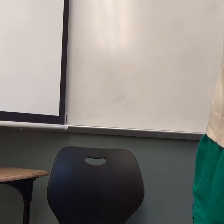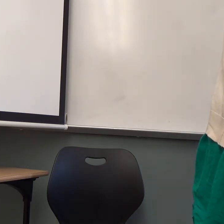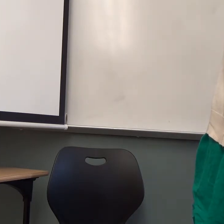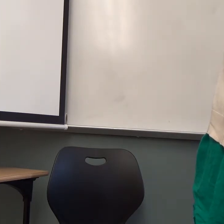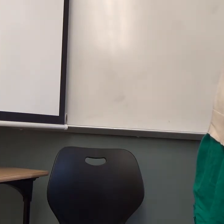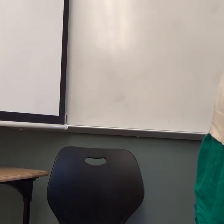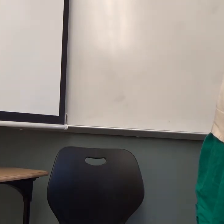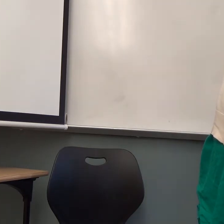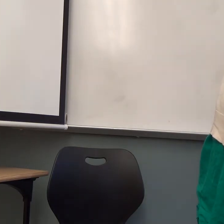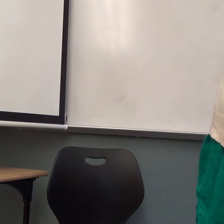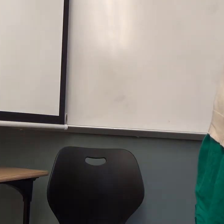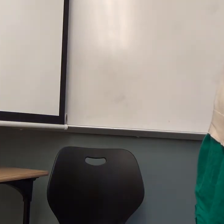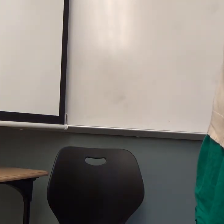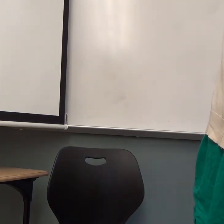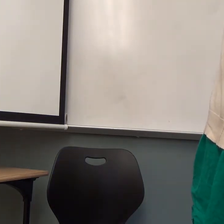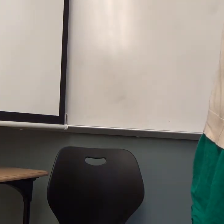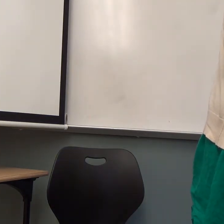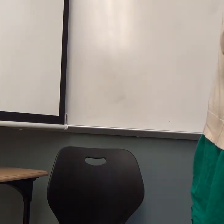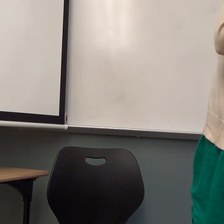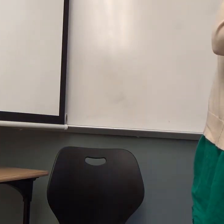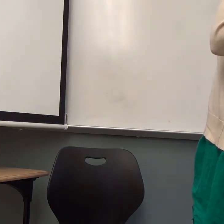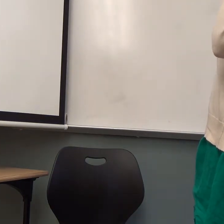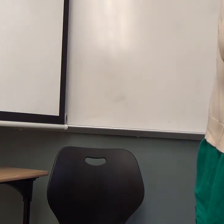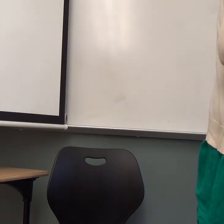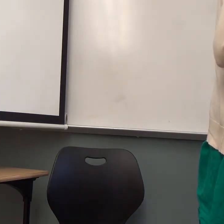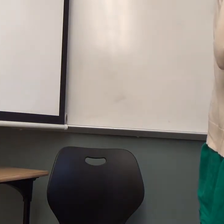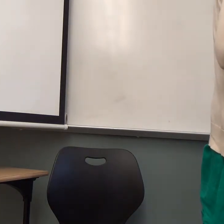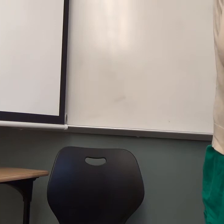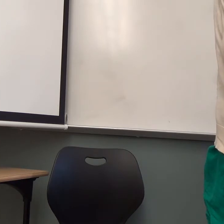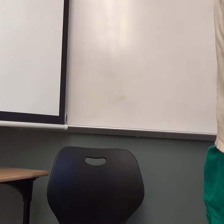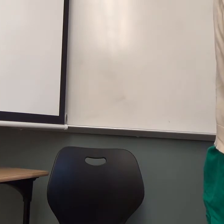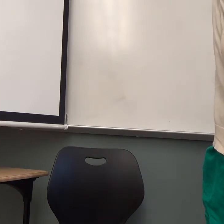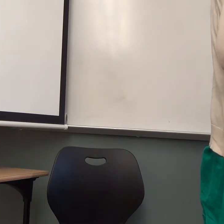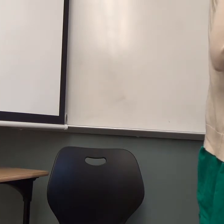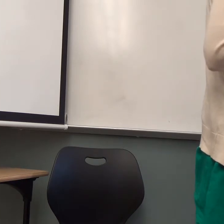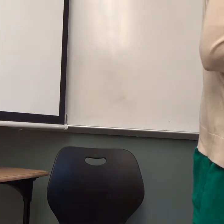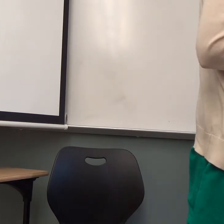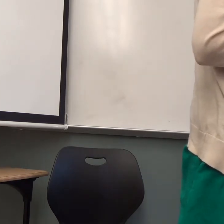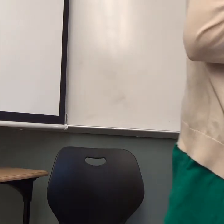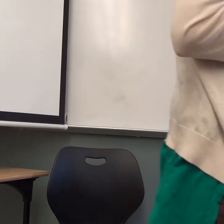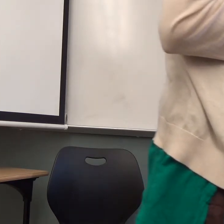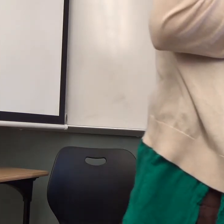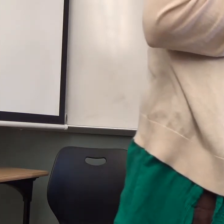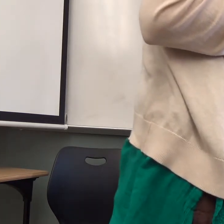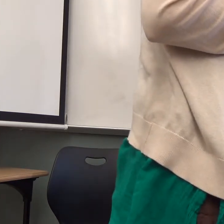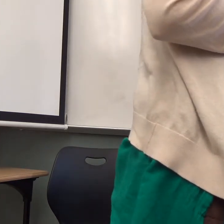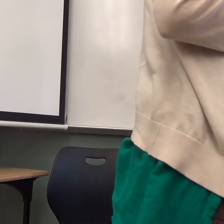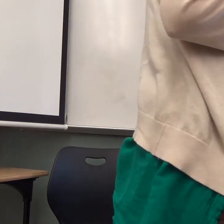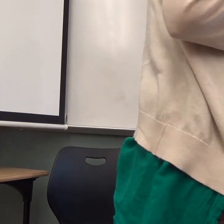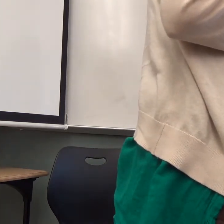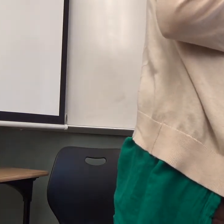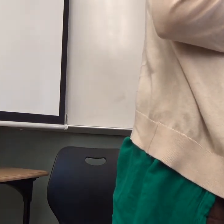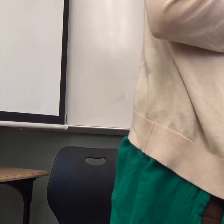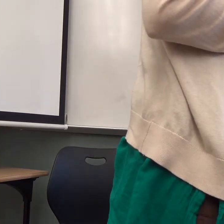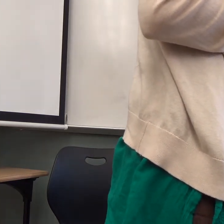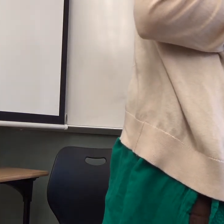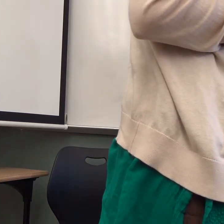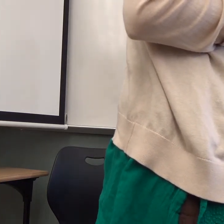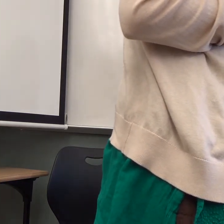Who needs a stapler? Sure, absolutely. Let me give you my email. Awesome. I don't need that. Thank